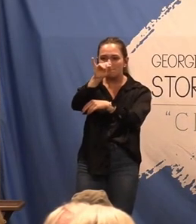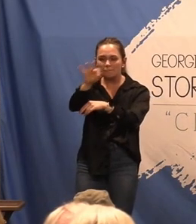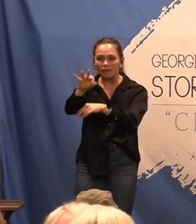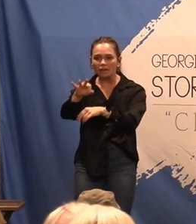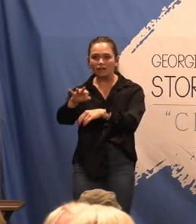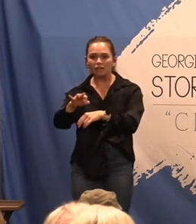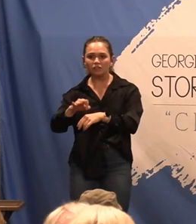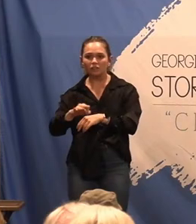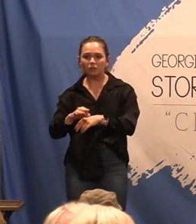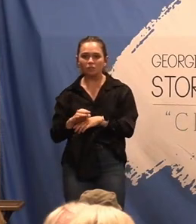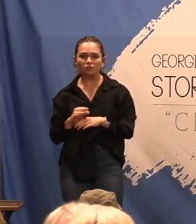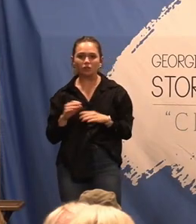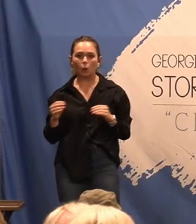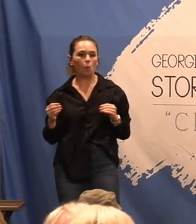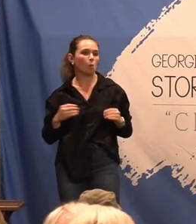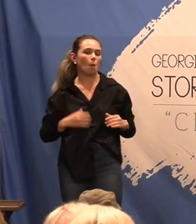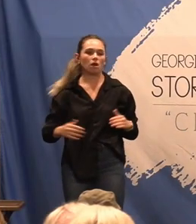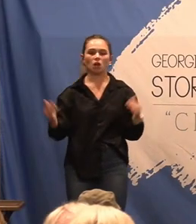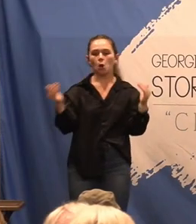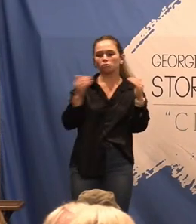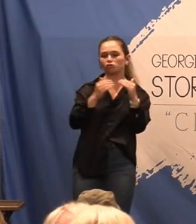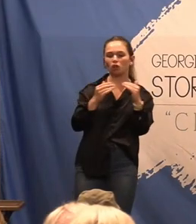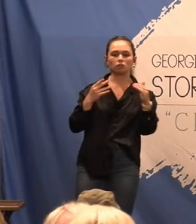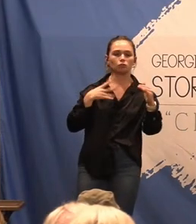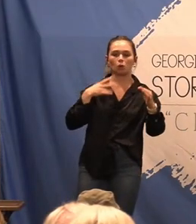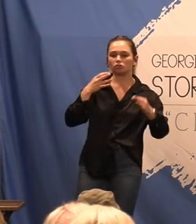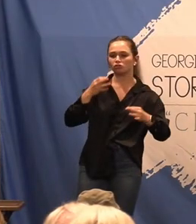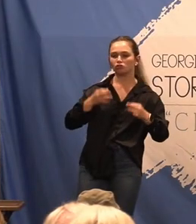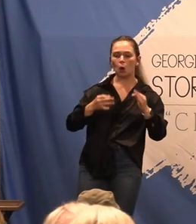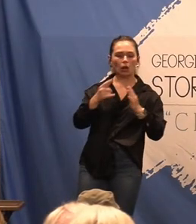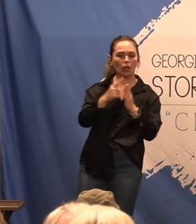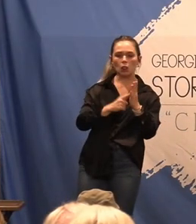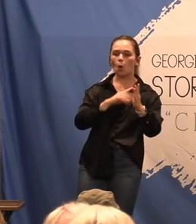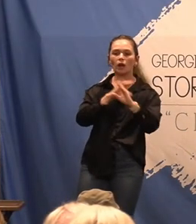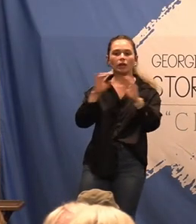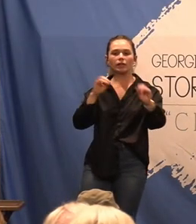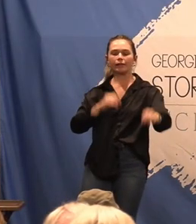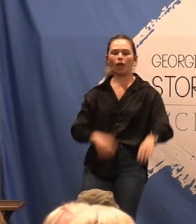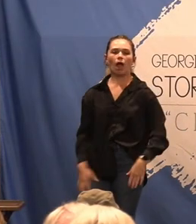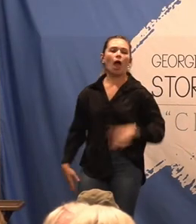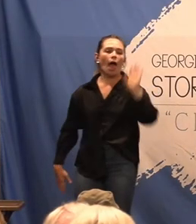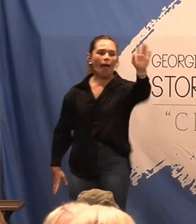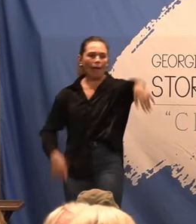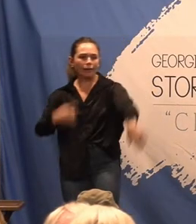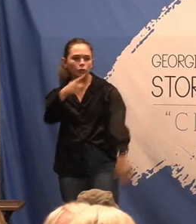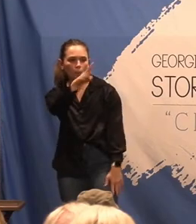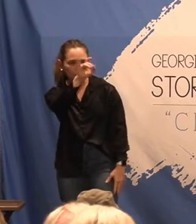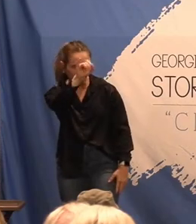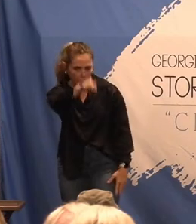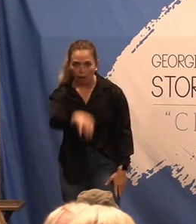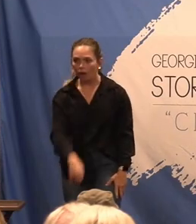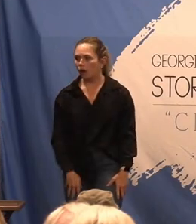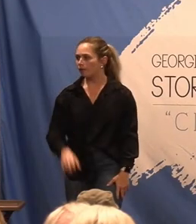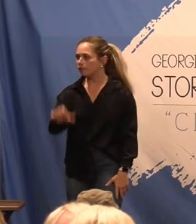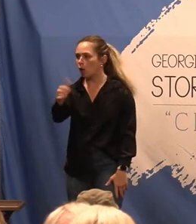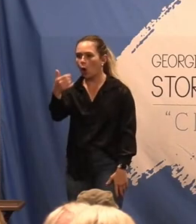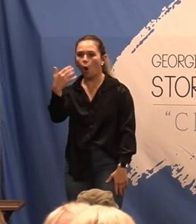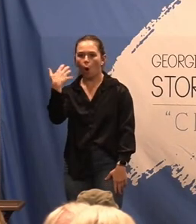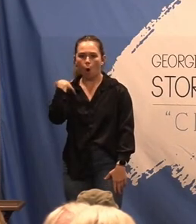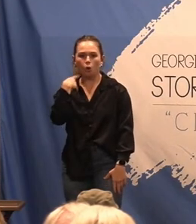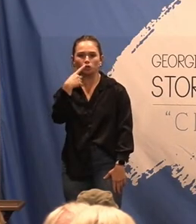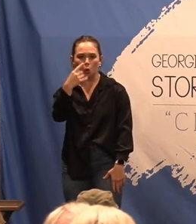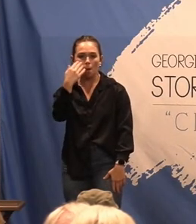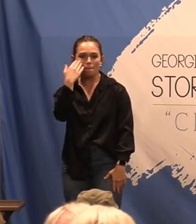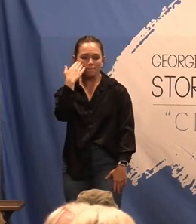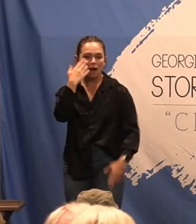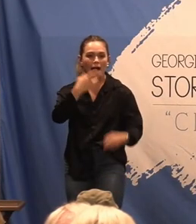of justice or attorney at law, she lit into Biff. She said, hey, you, Biff, you're the one who knows my name,